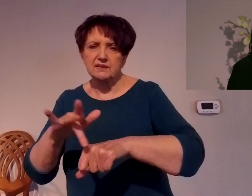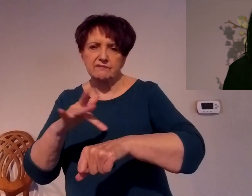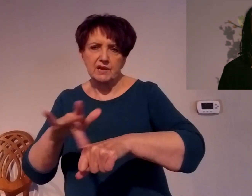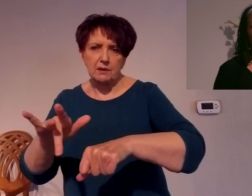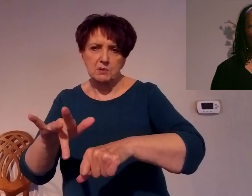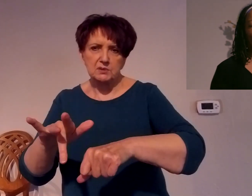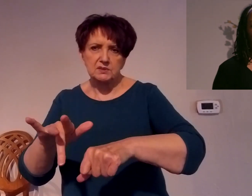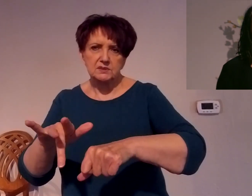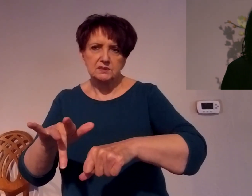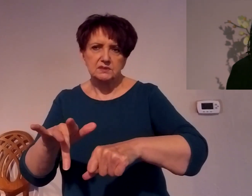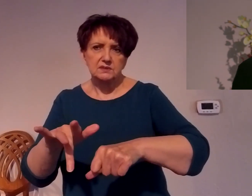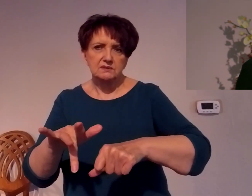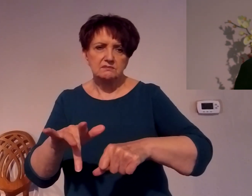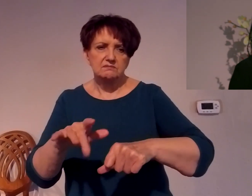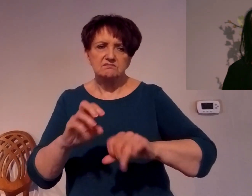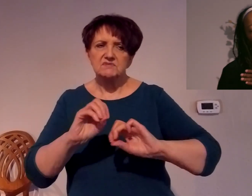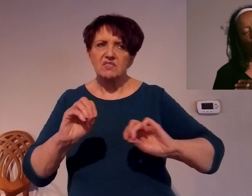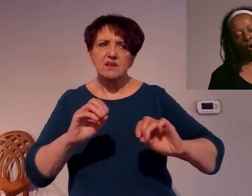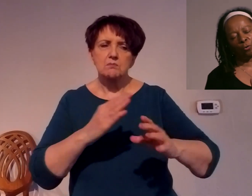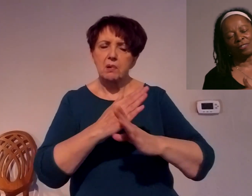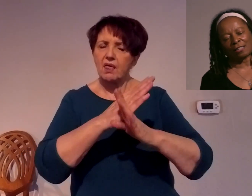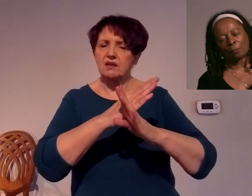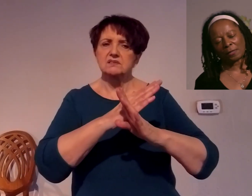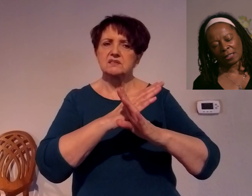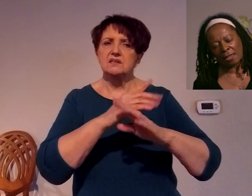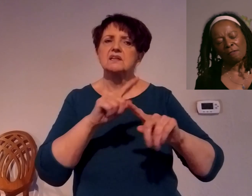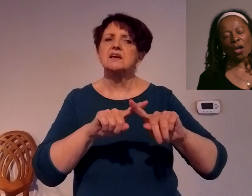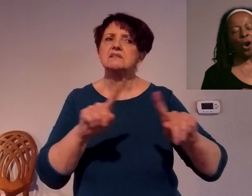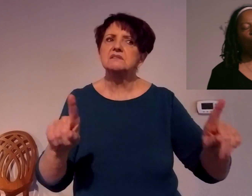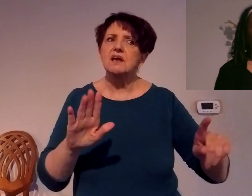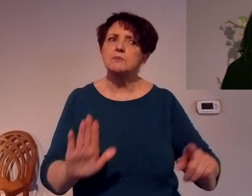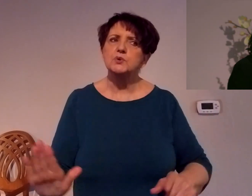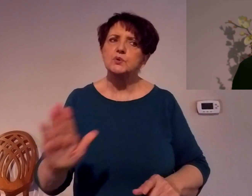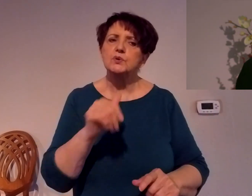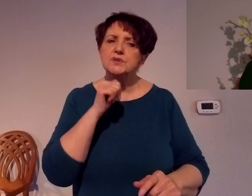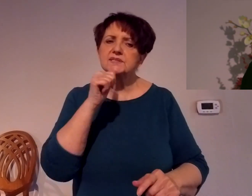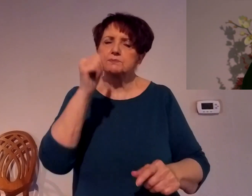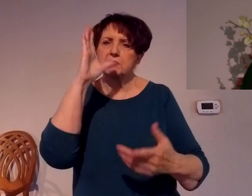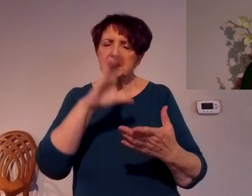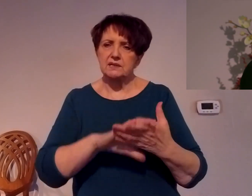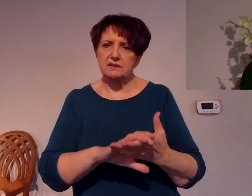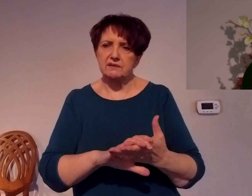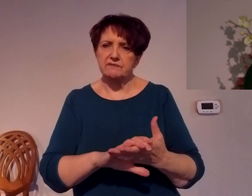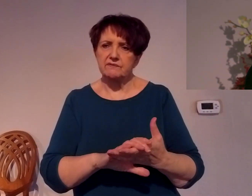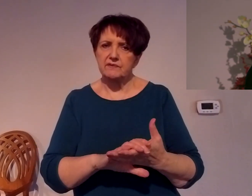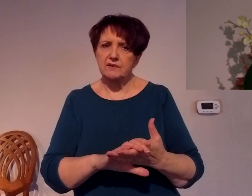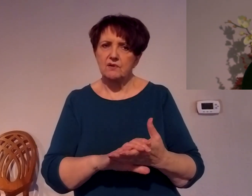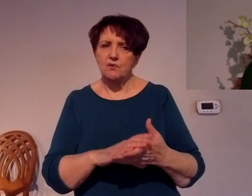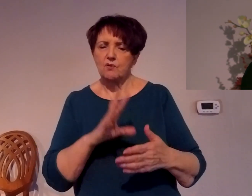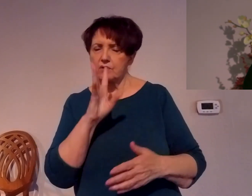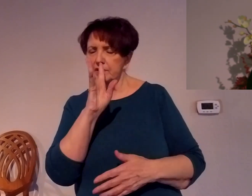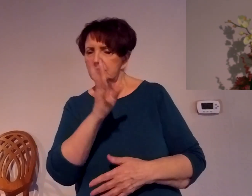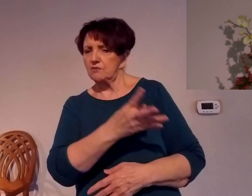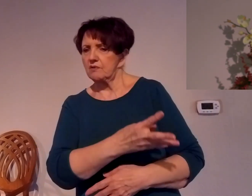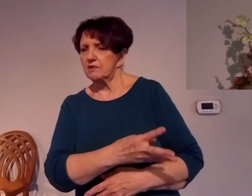and there is nothing that can block it except our own disbelief or our own turning away.